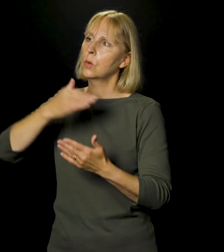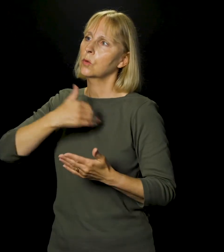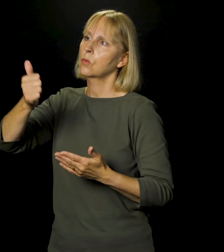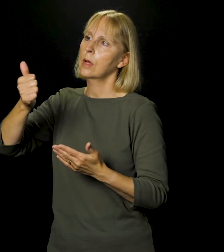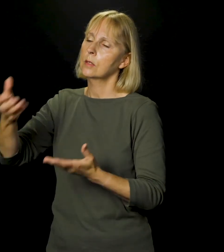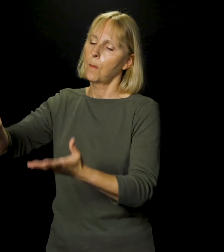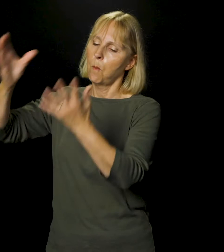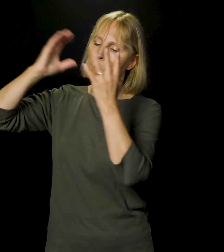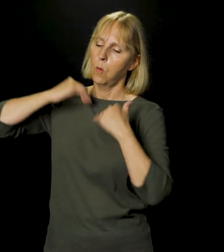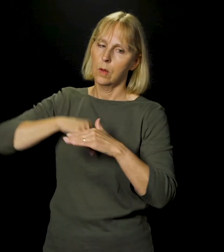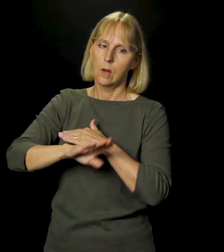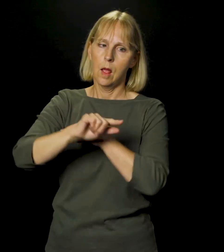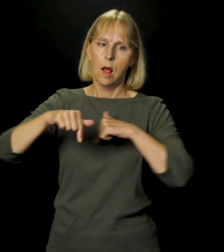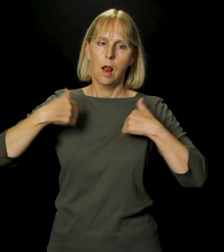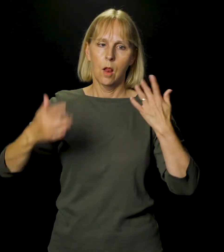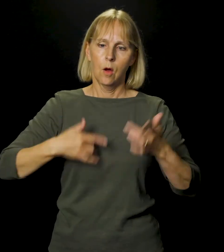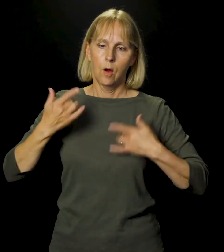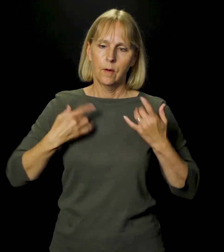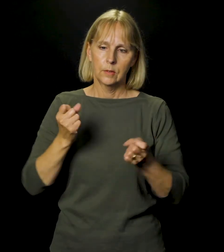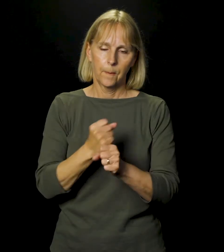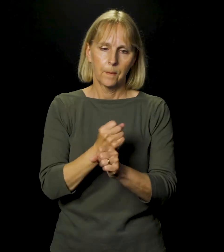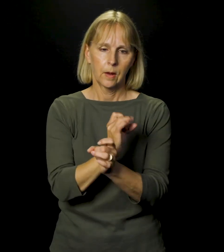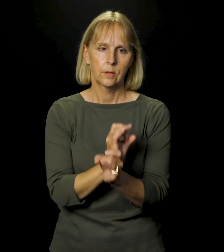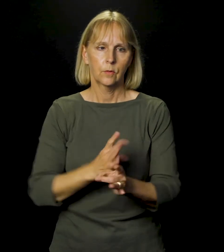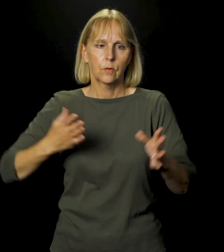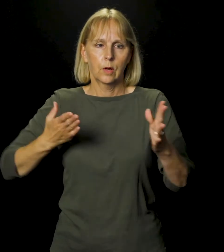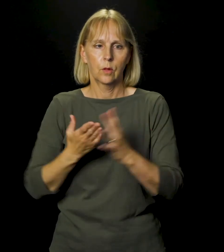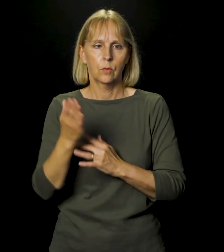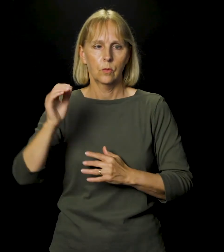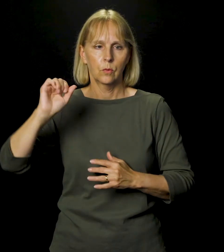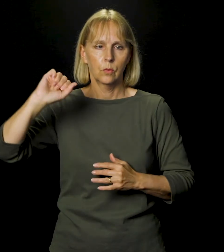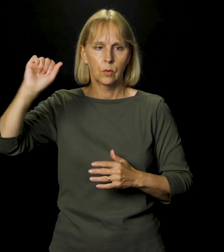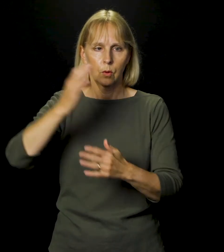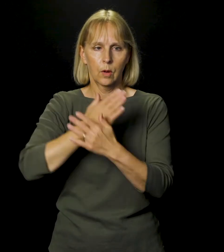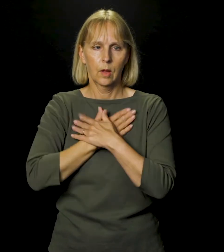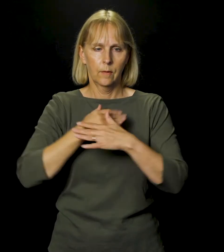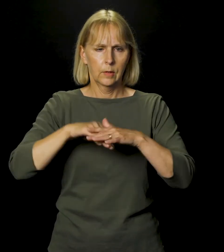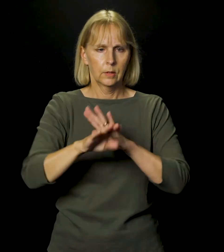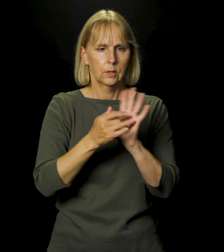free. Free to serve and love you. In Jesus' name we say thanks. Amen.